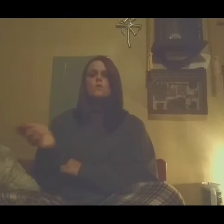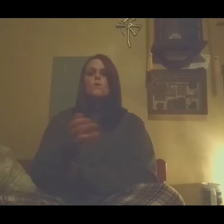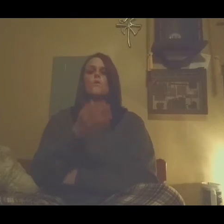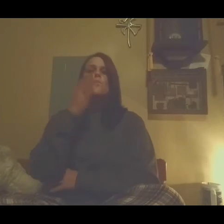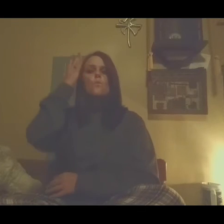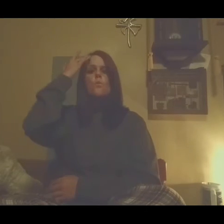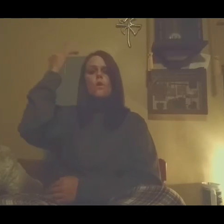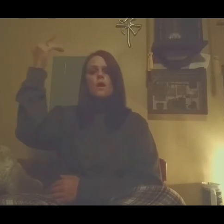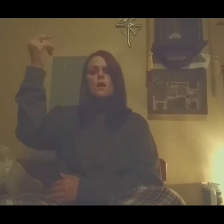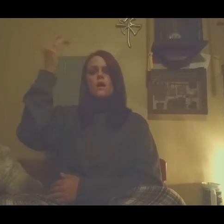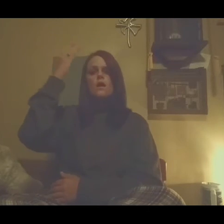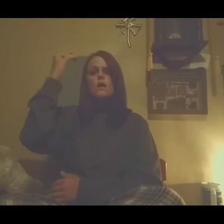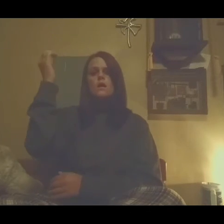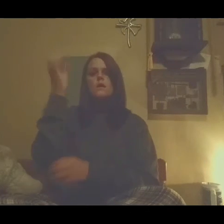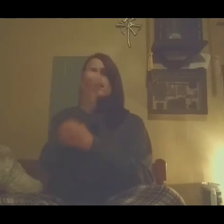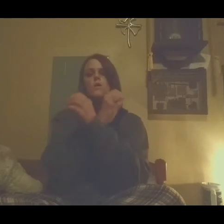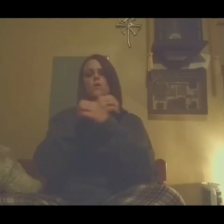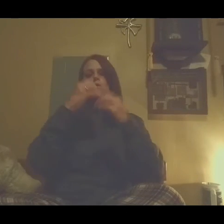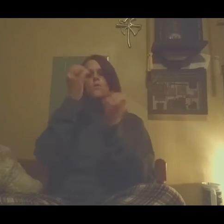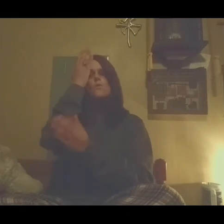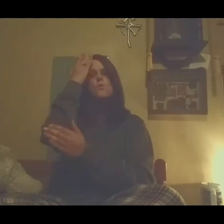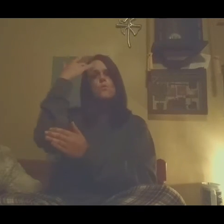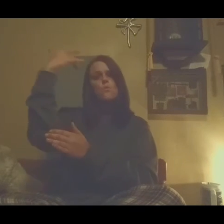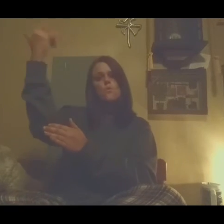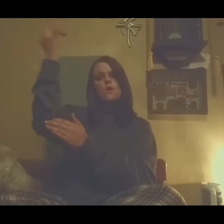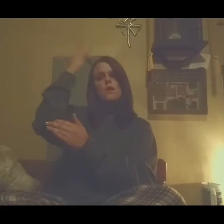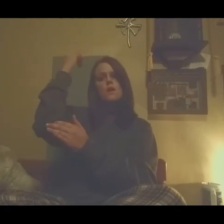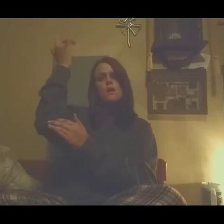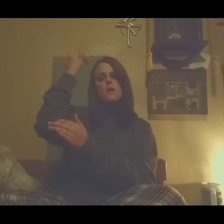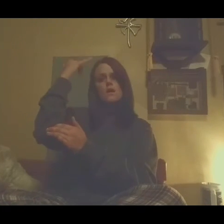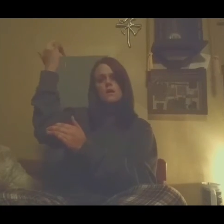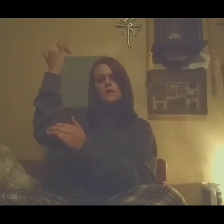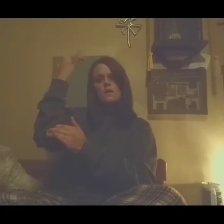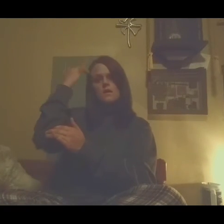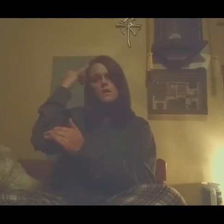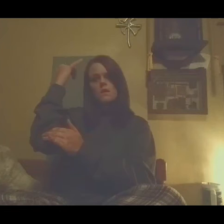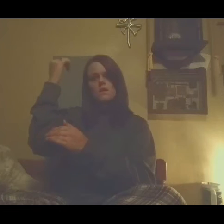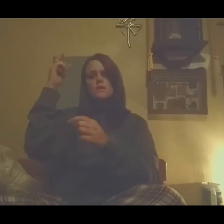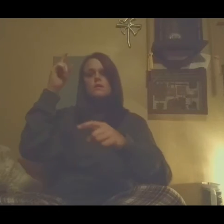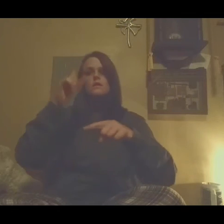Why, oh my I